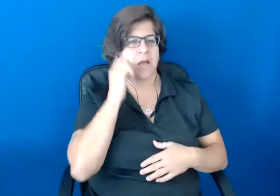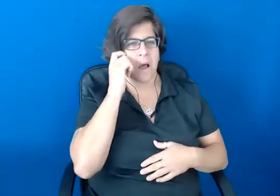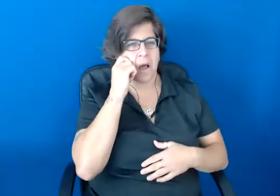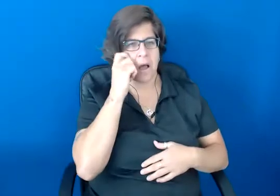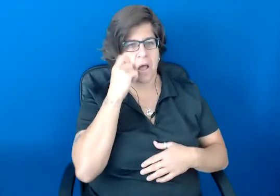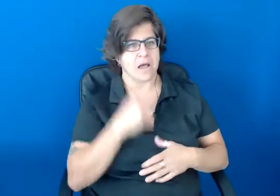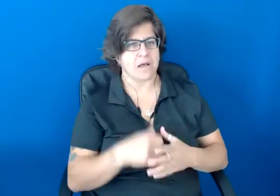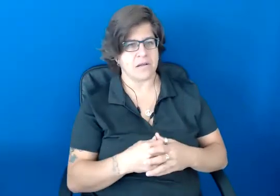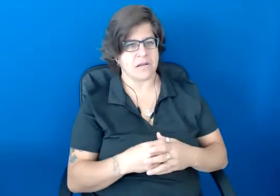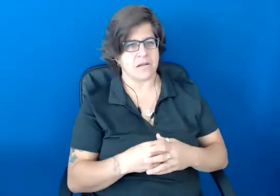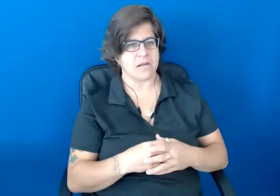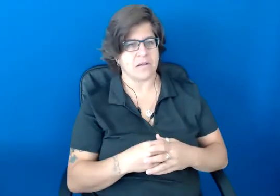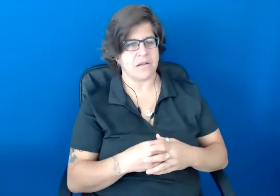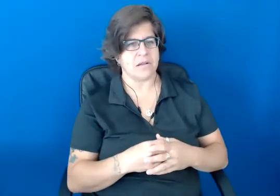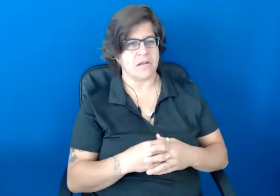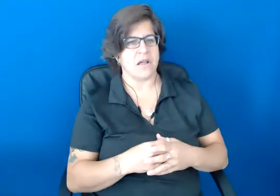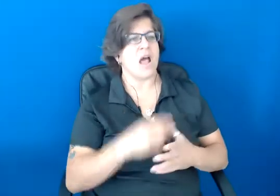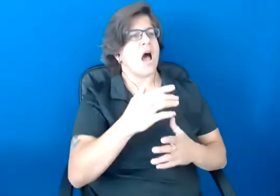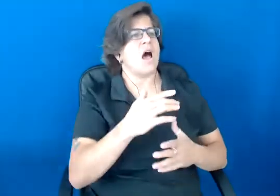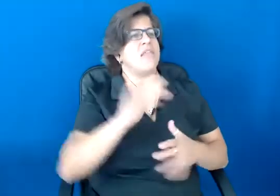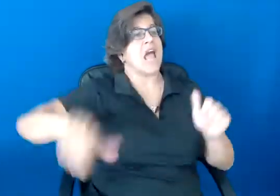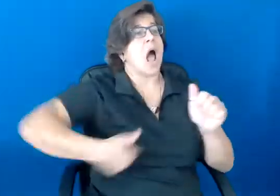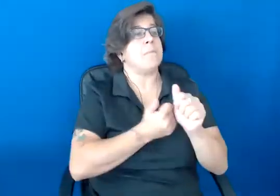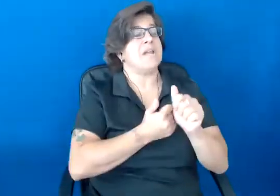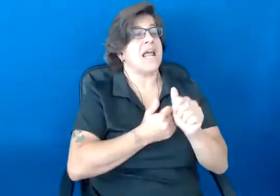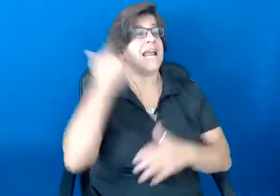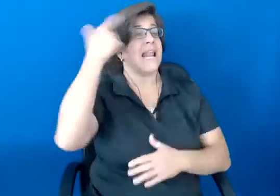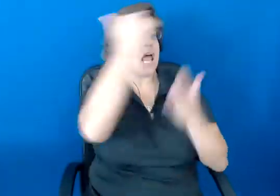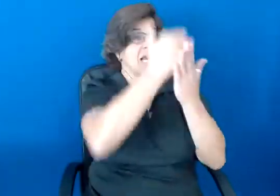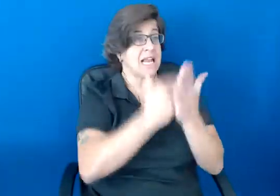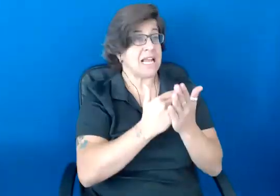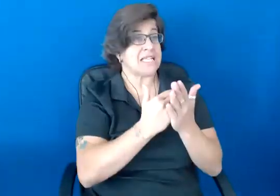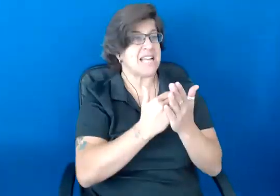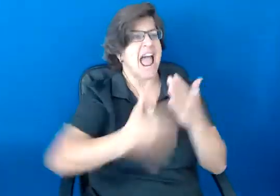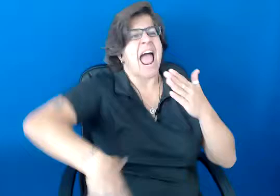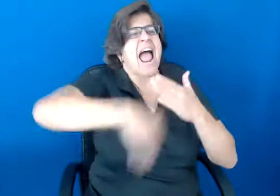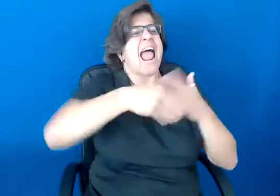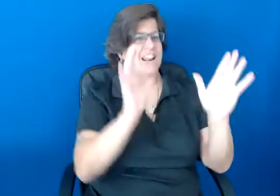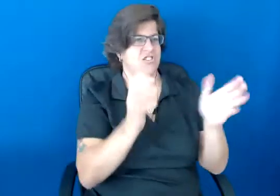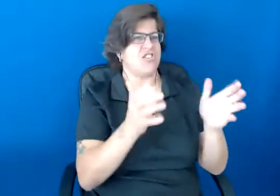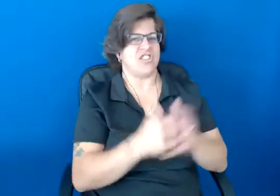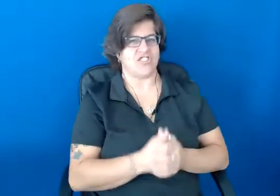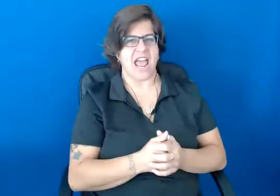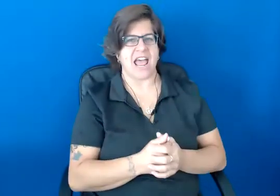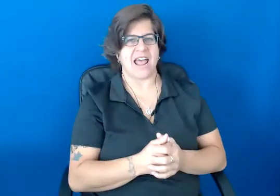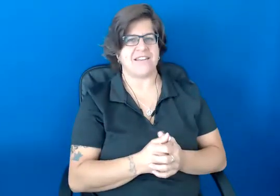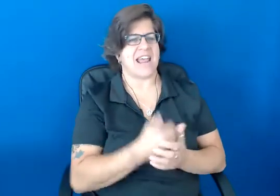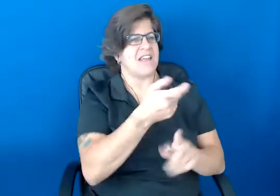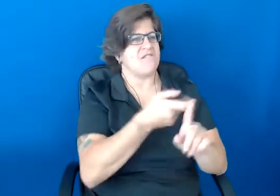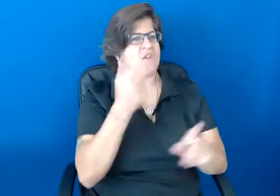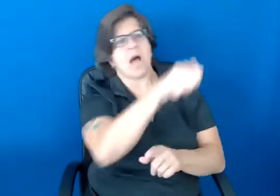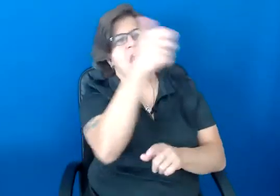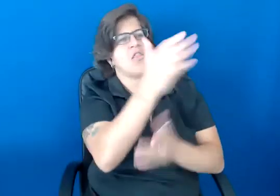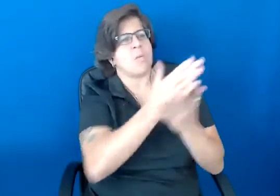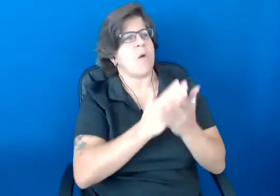the updated London list in the chat, and there's some ones scattered on there from other parts of England as